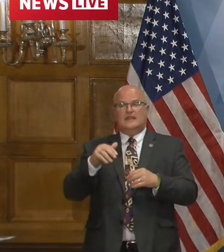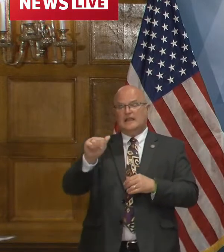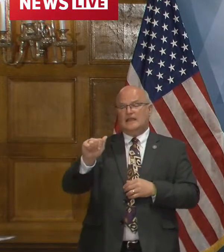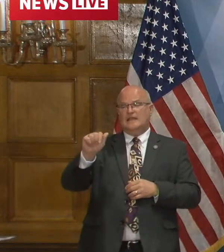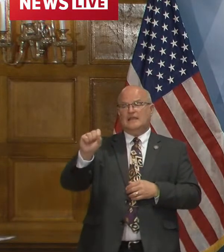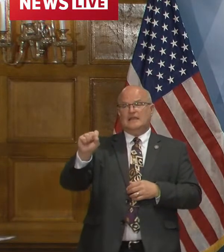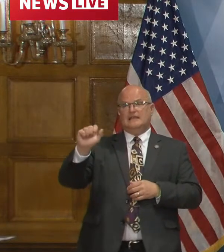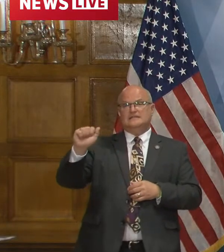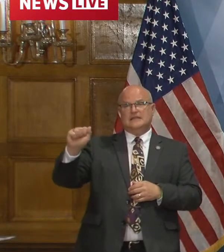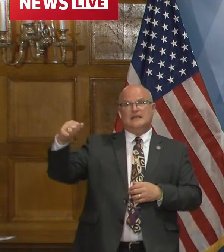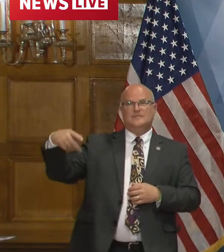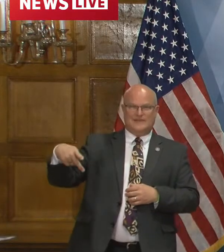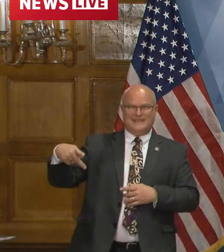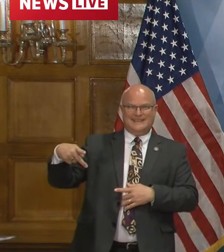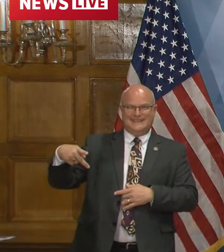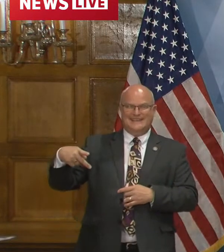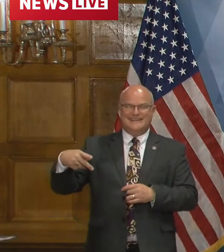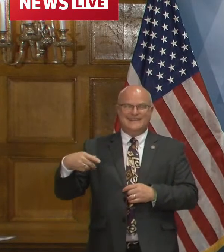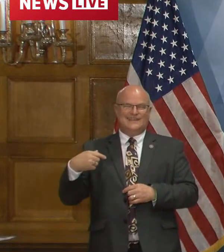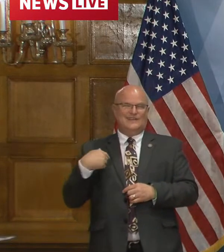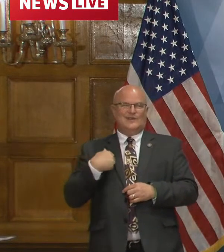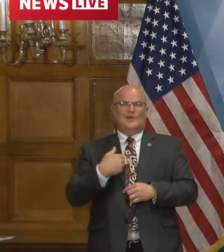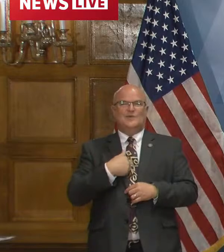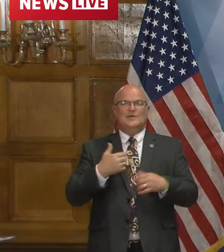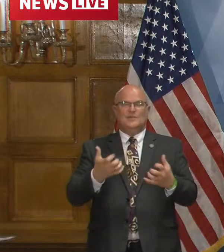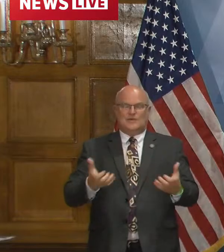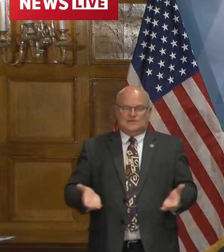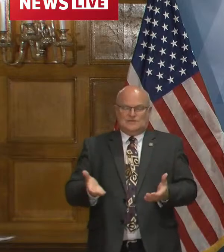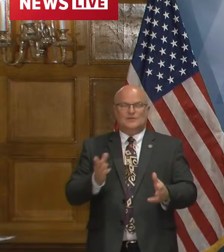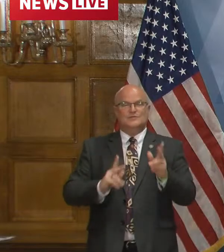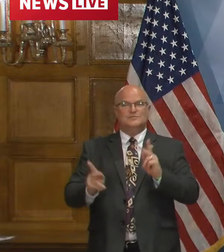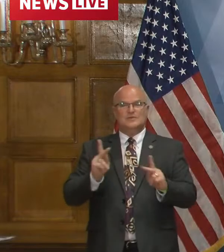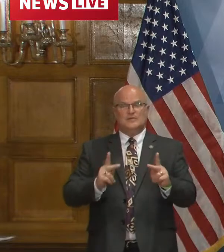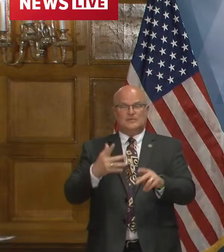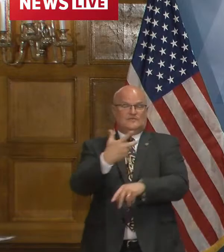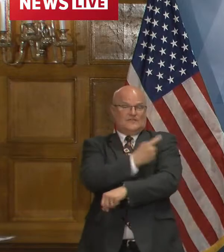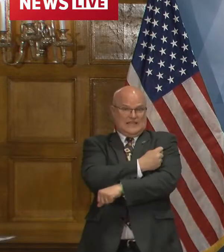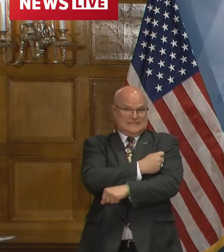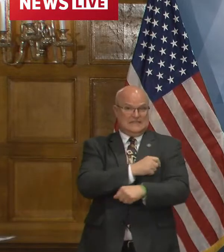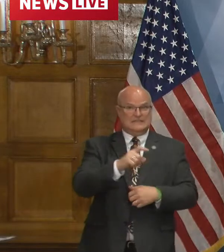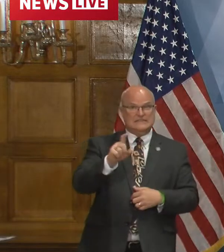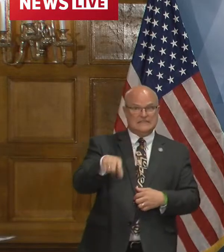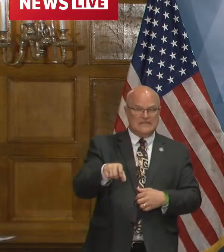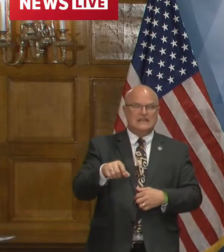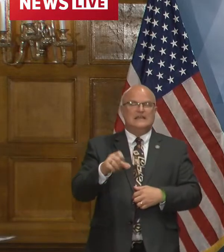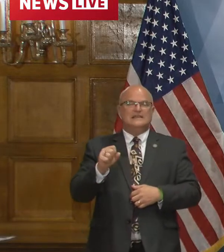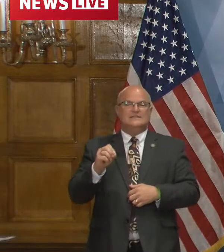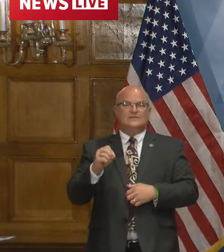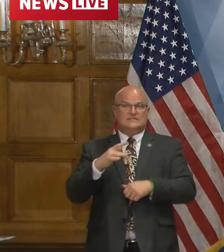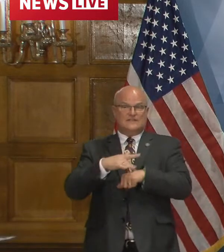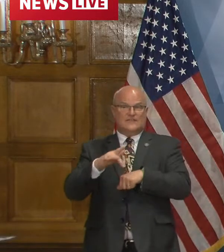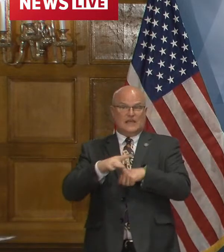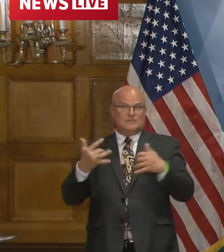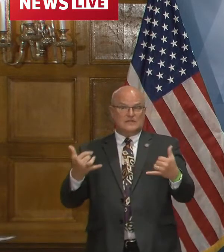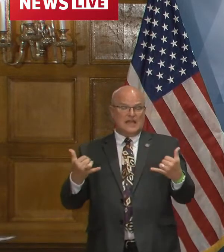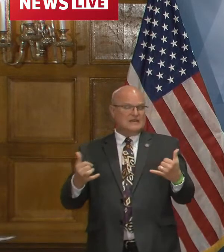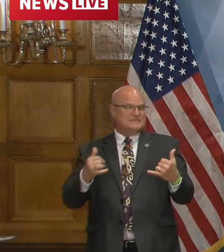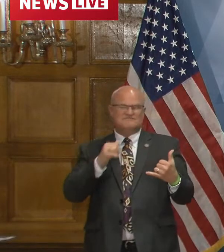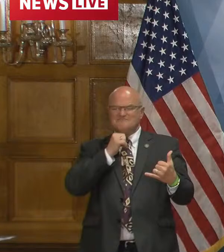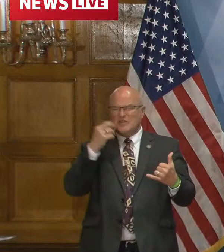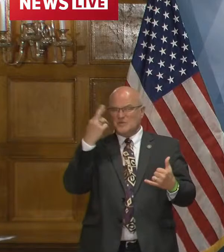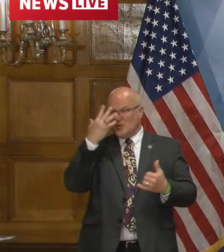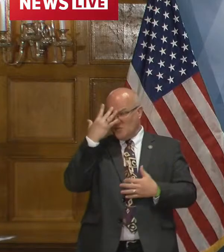as possible. We want to urge everybody to get the vaccination, and since it's available, there's not any